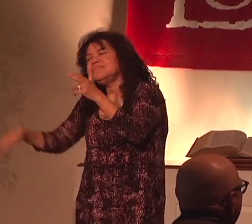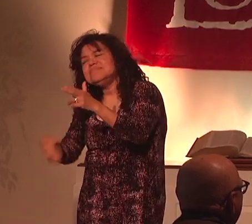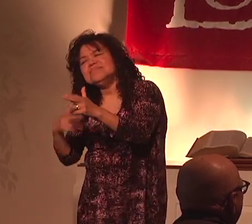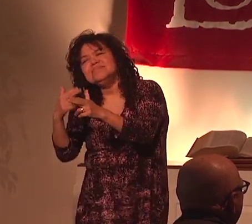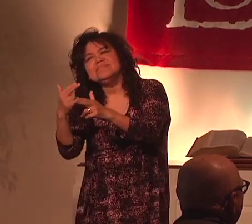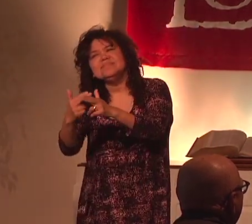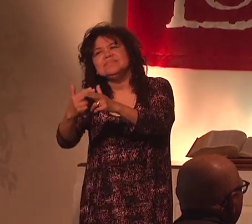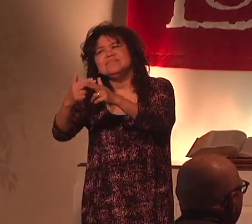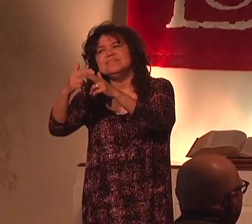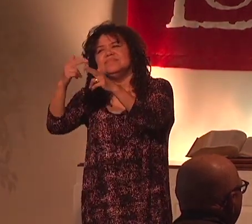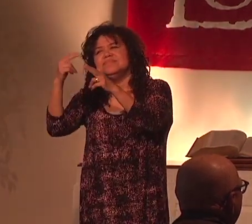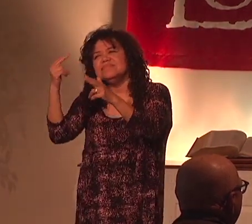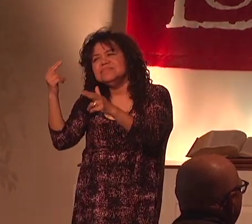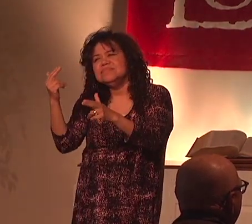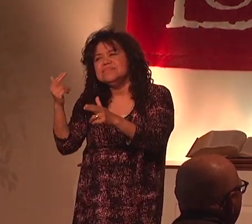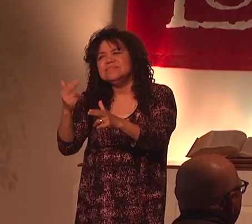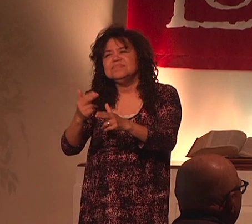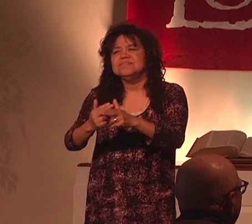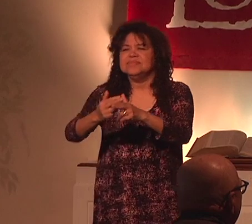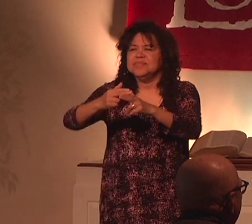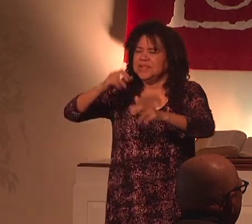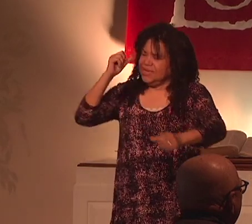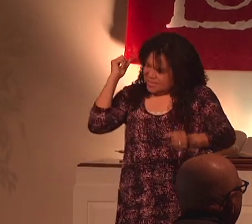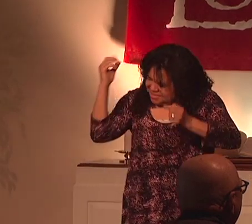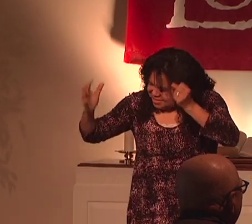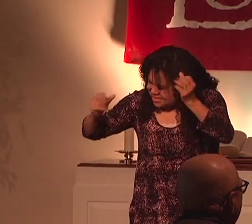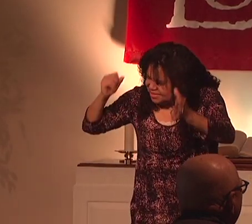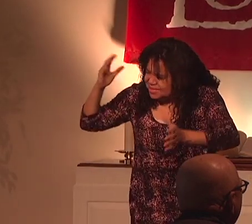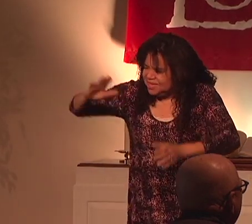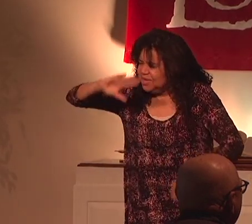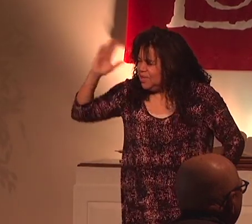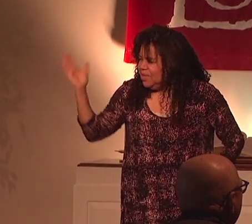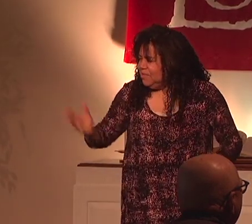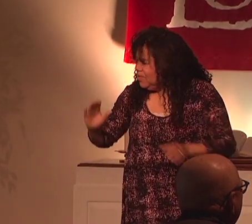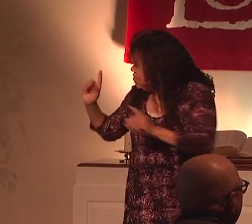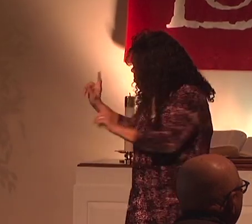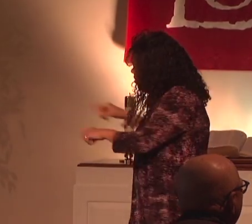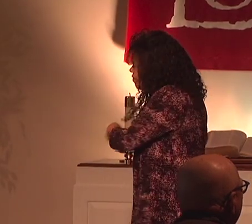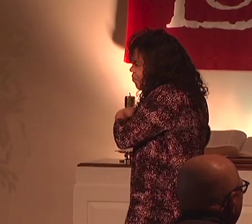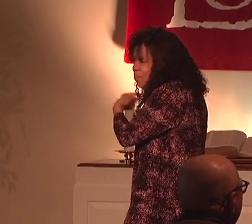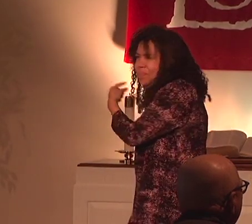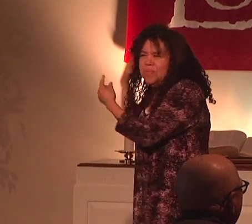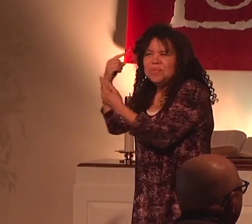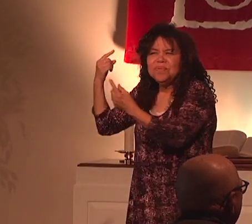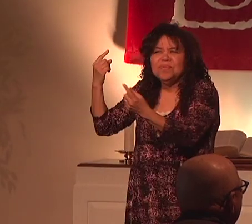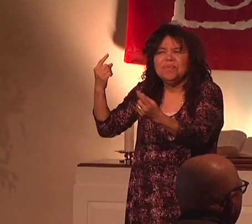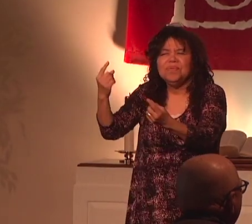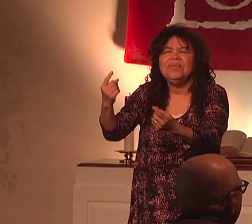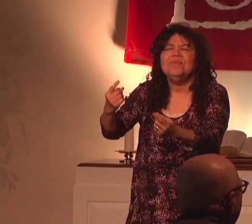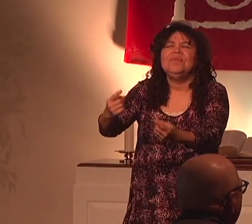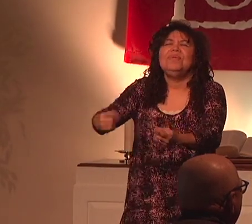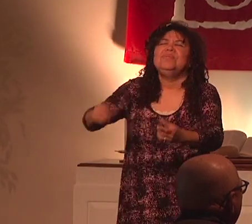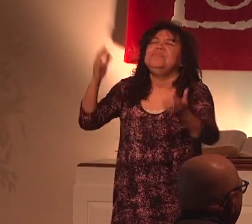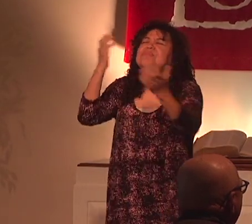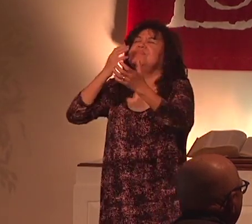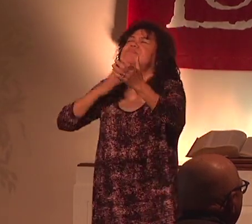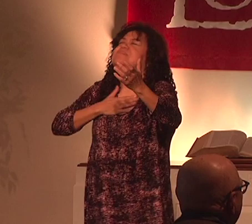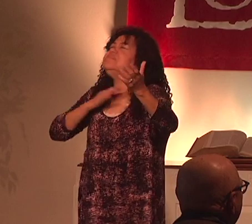name Sing like never before Oh